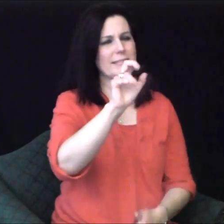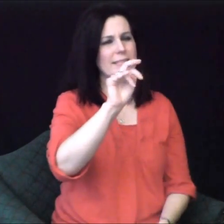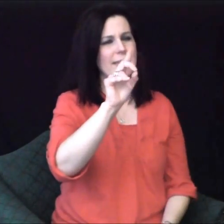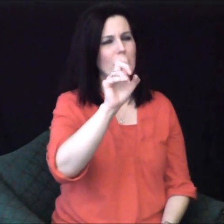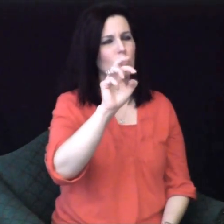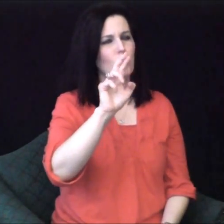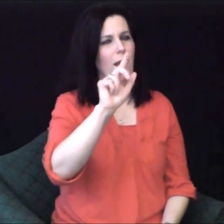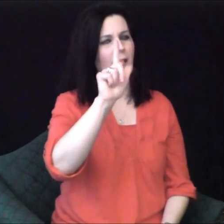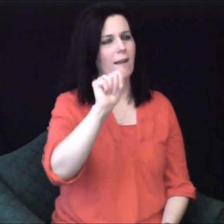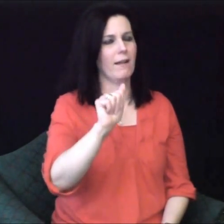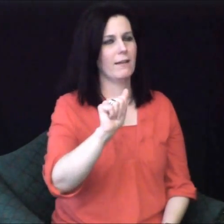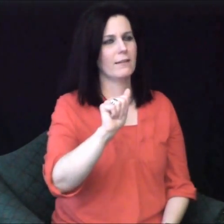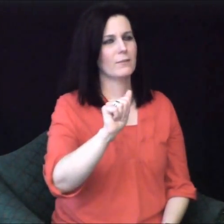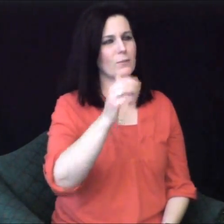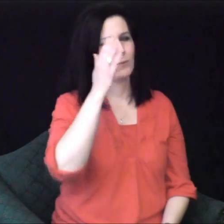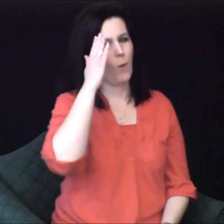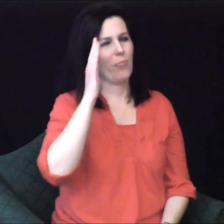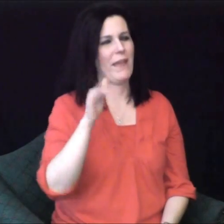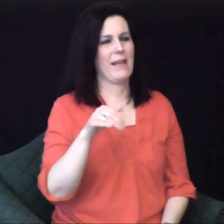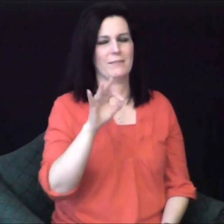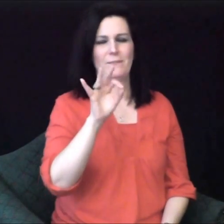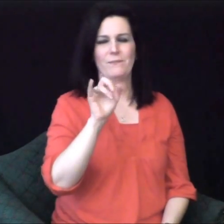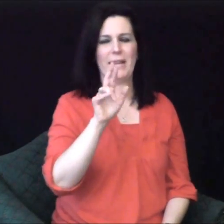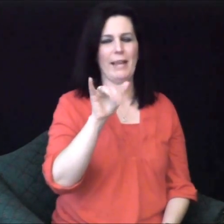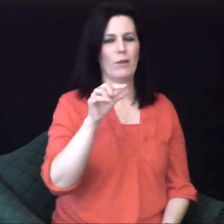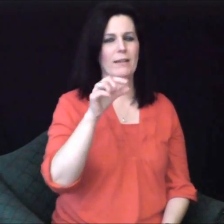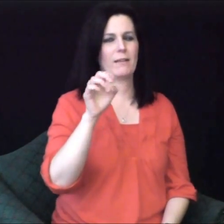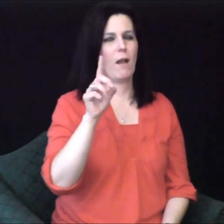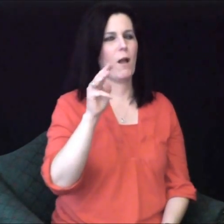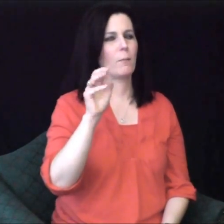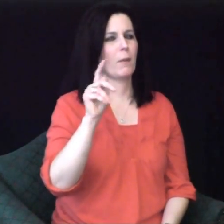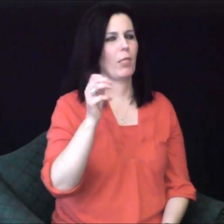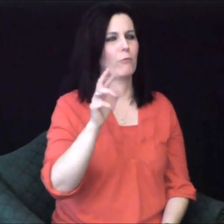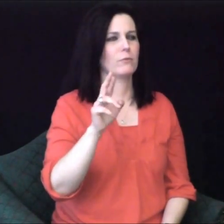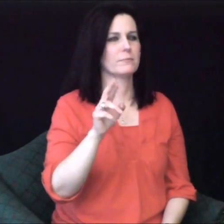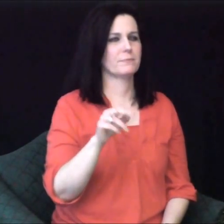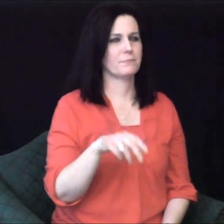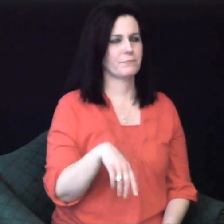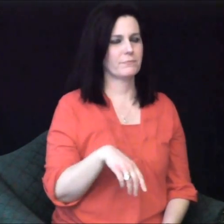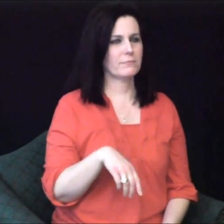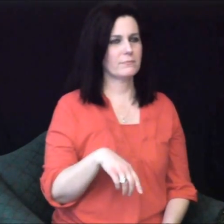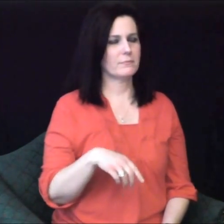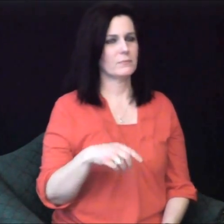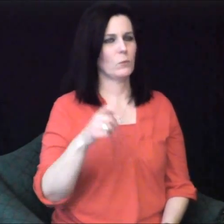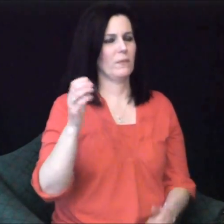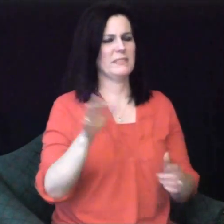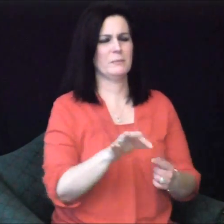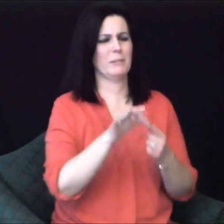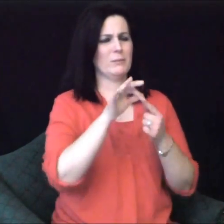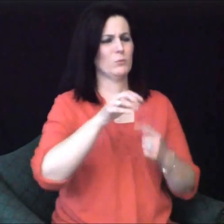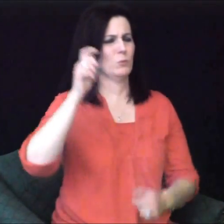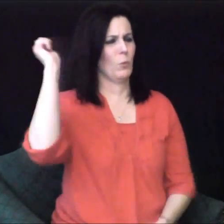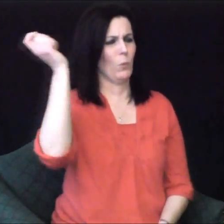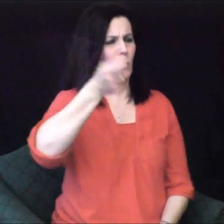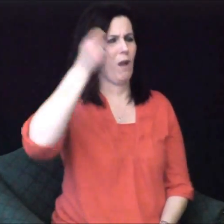movie Cinderella. You know, they had the fairy godmother with this special